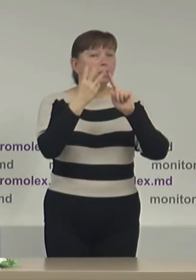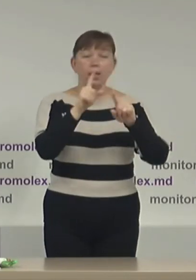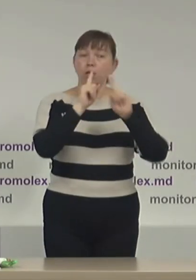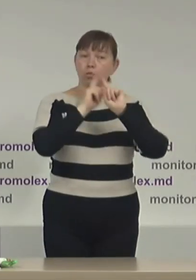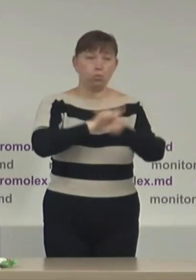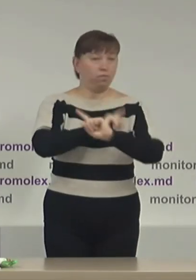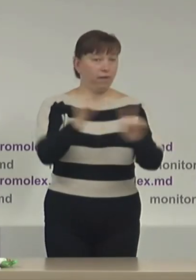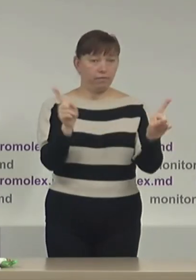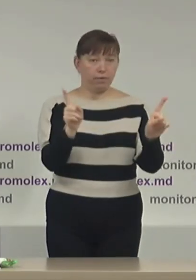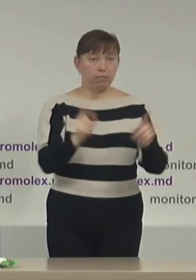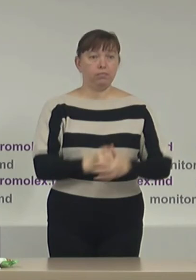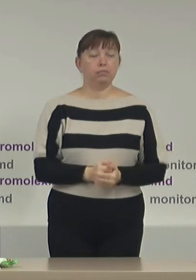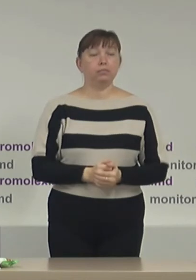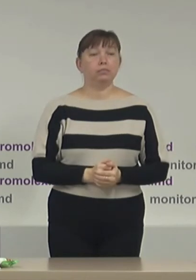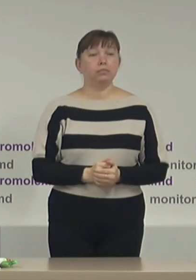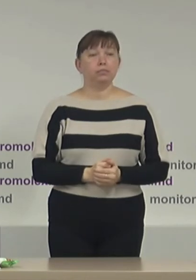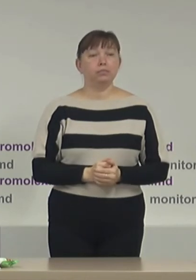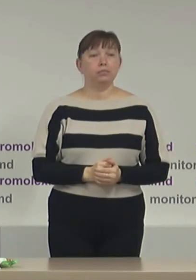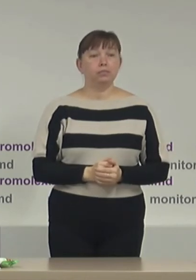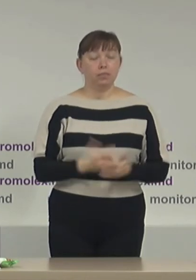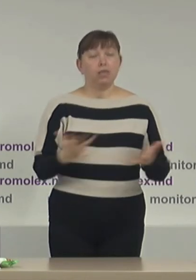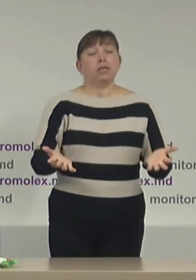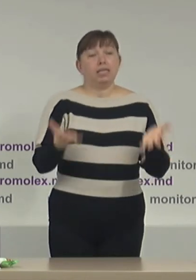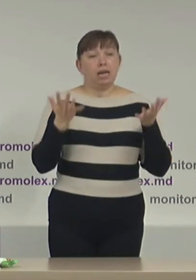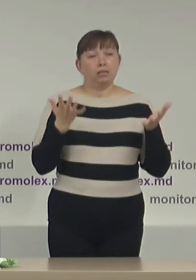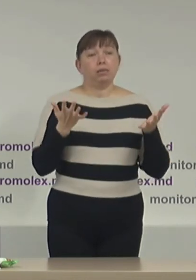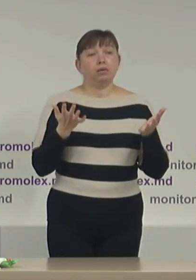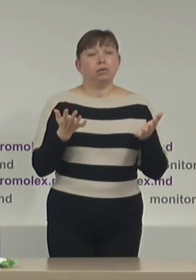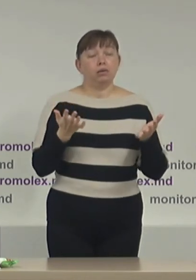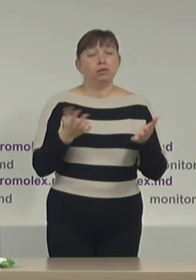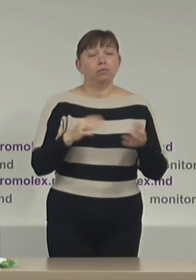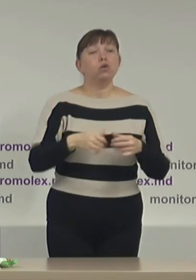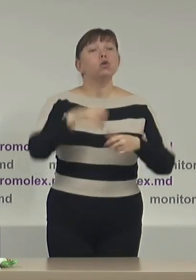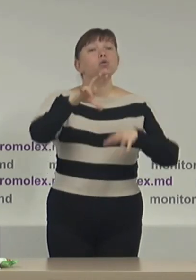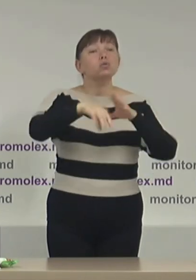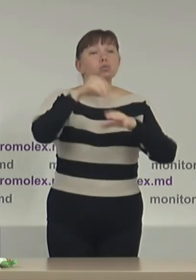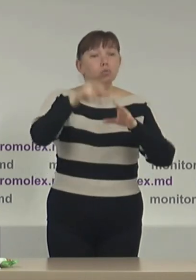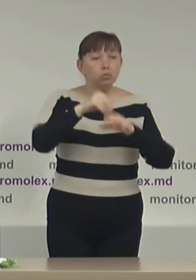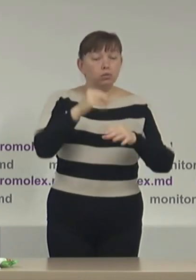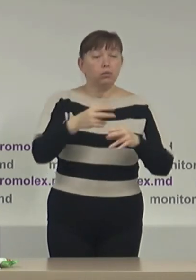candidates. There will be no round three. So